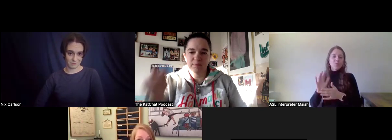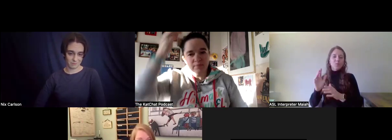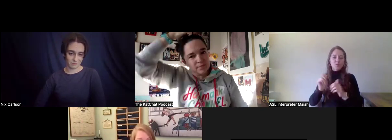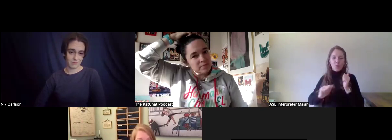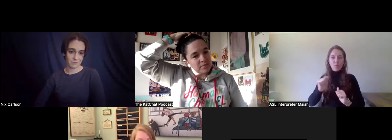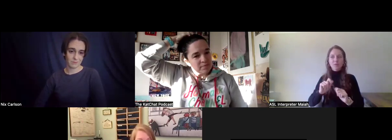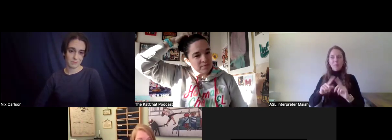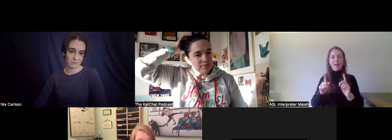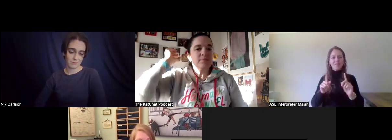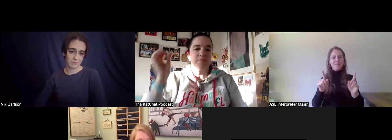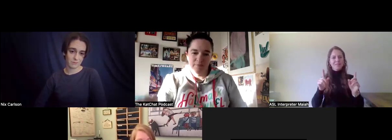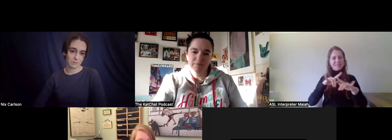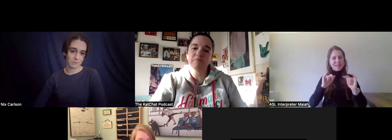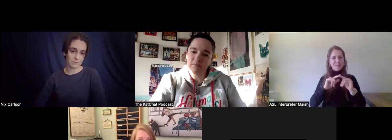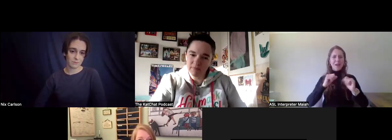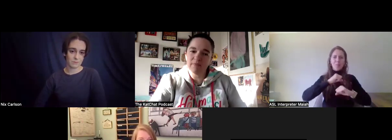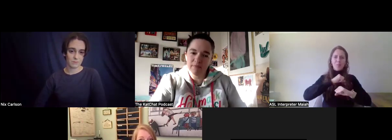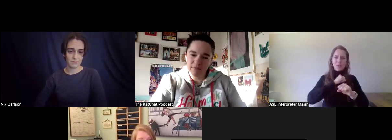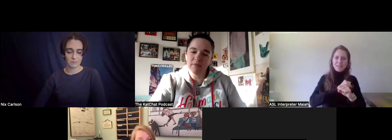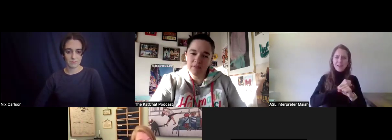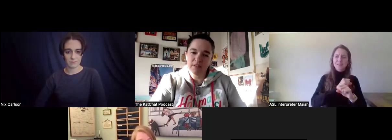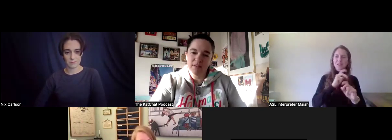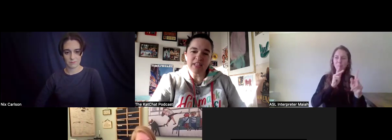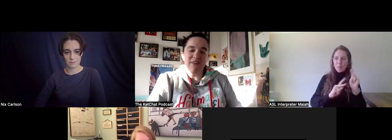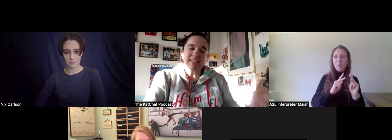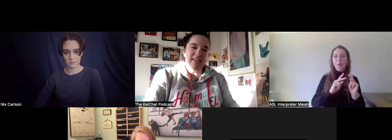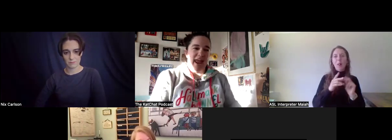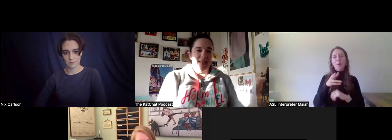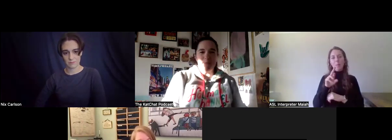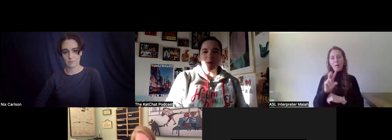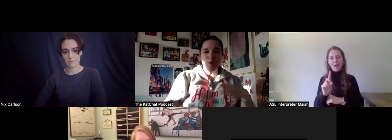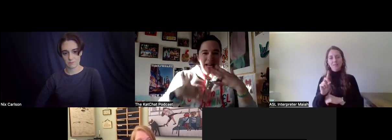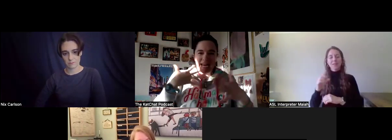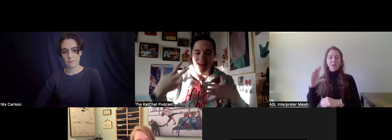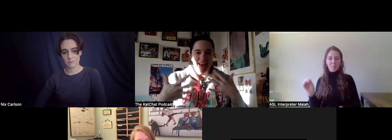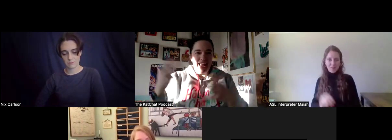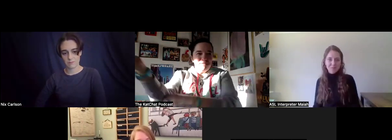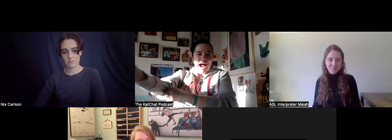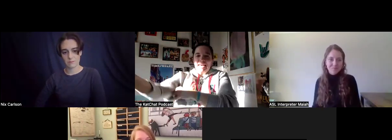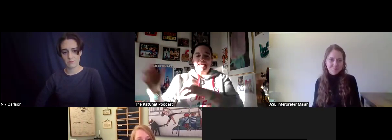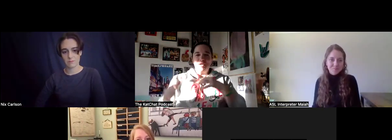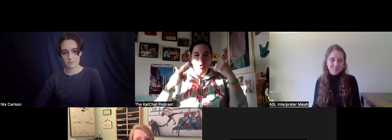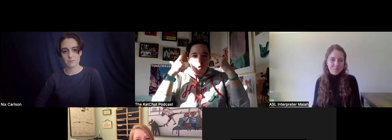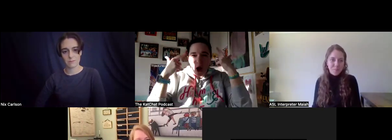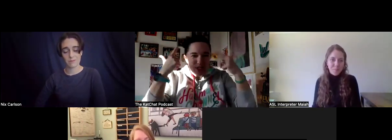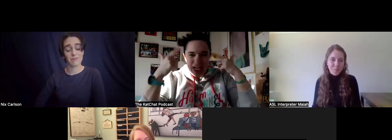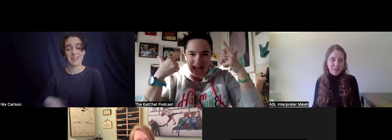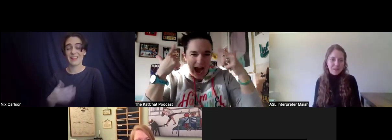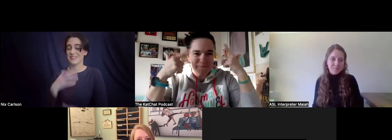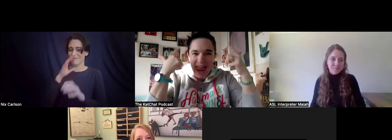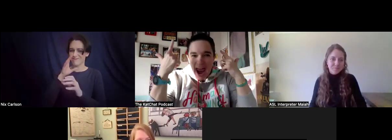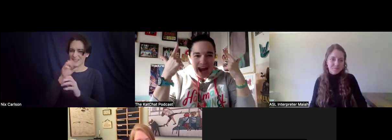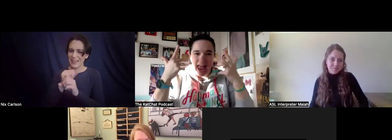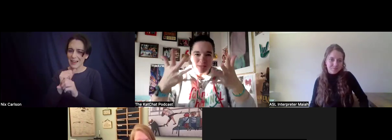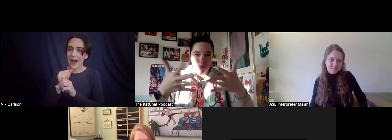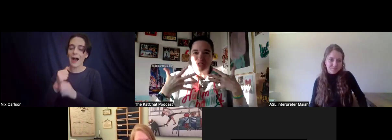people, brands, and companies. That's fascinating. I mean, I'm really finding new questions out